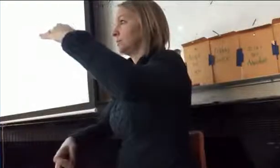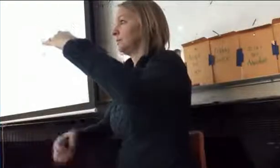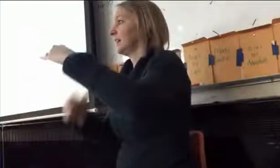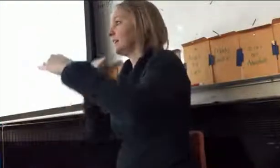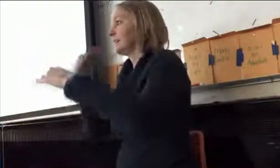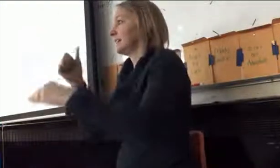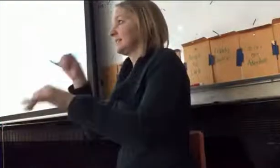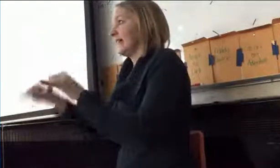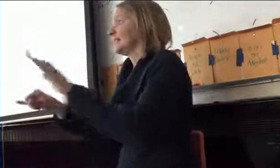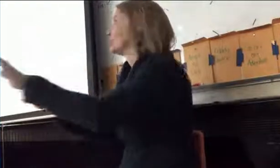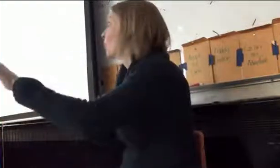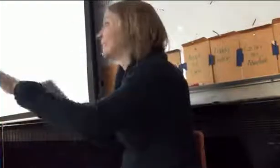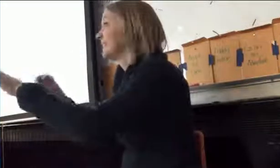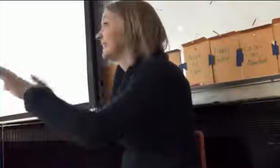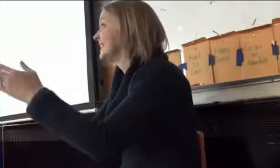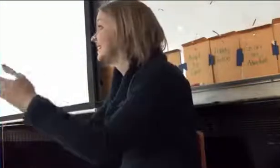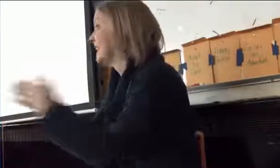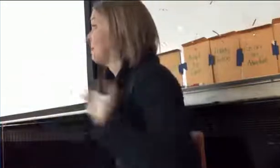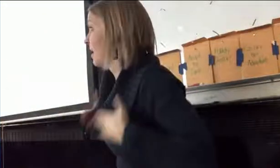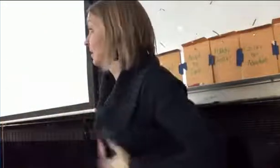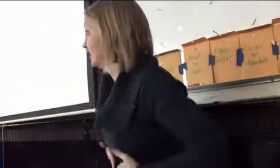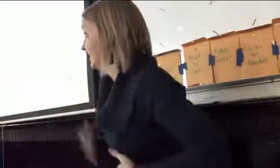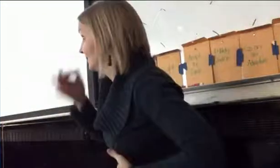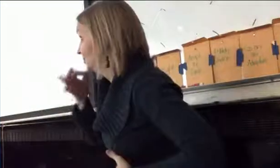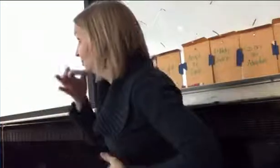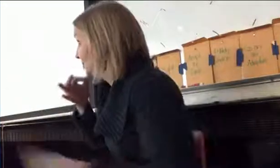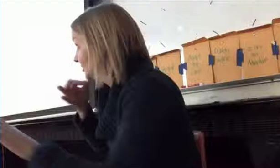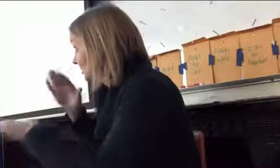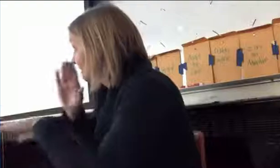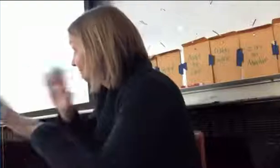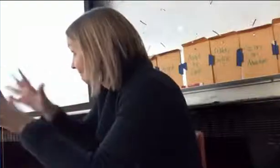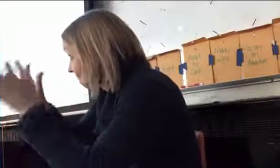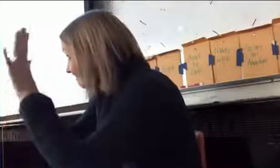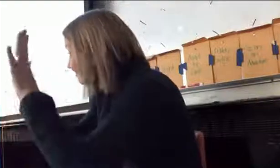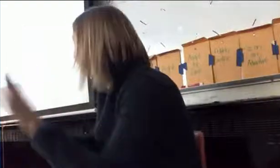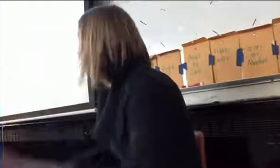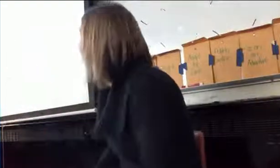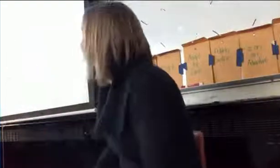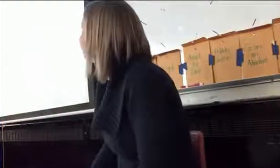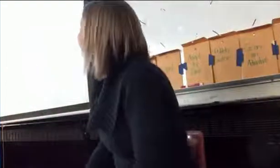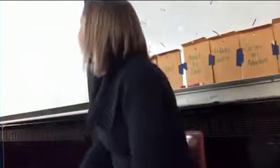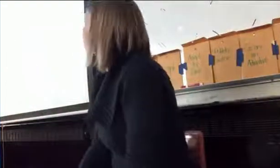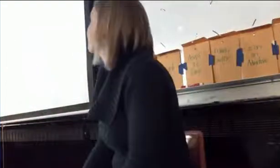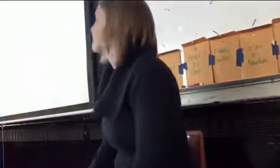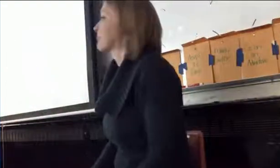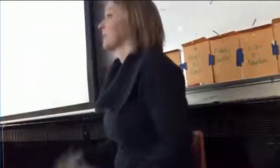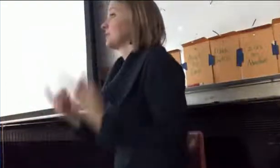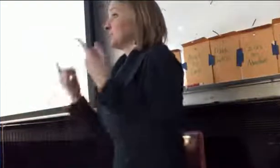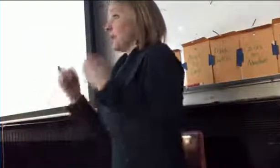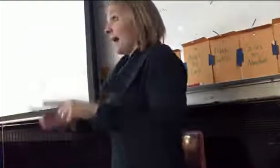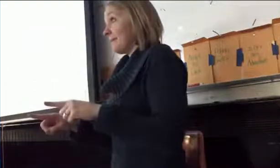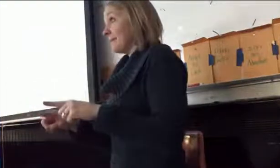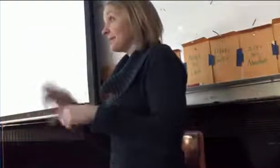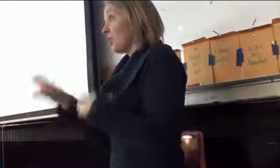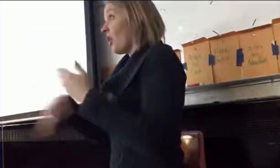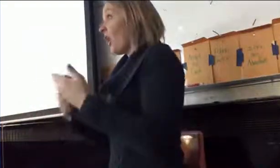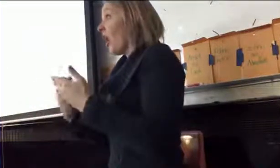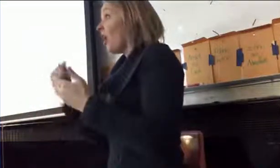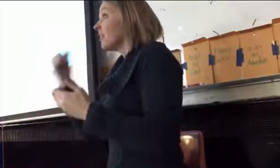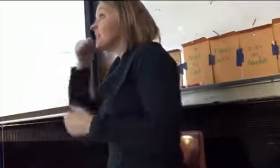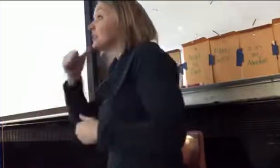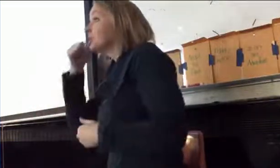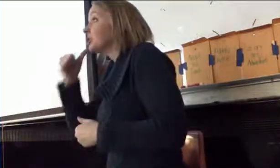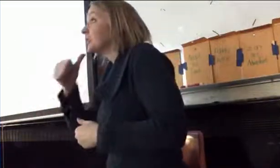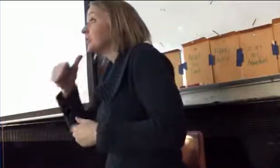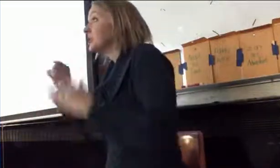you, dead body pictures. Dead bodies. Okay? So what happens is that all of these